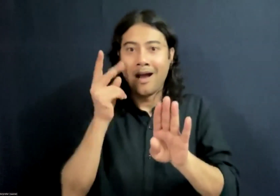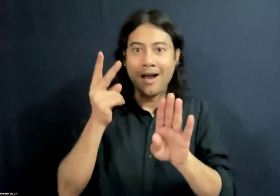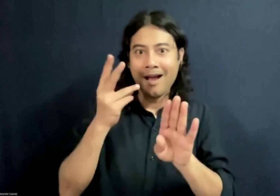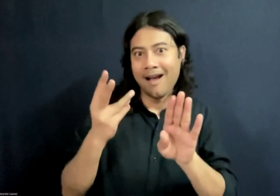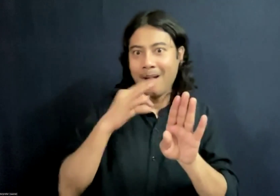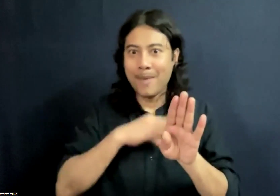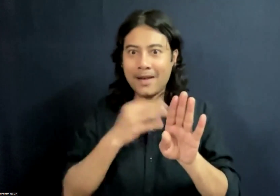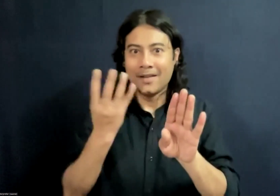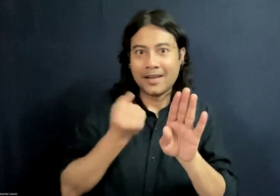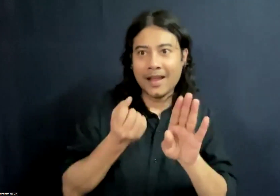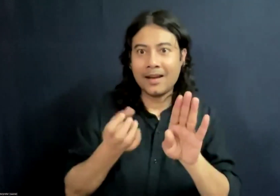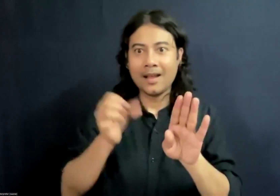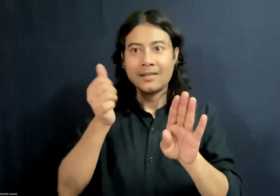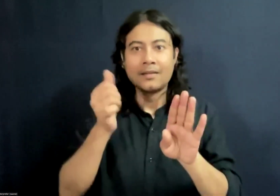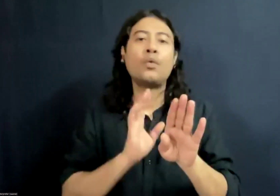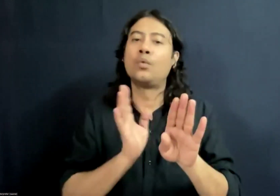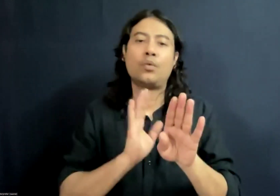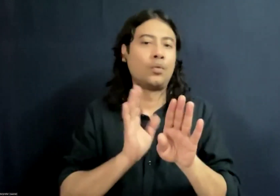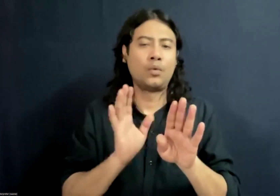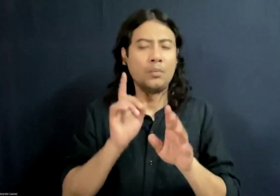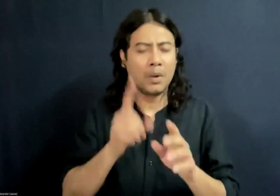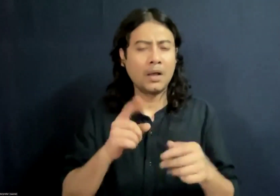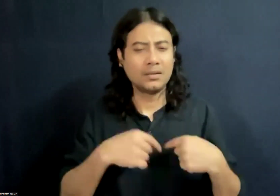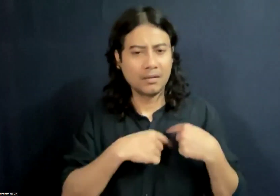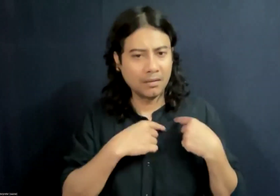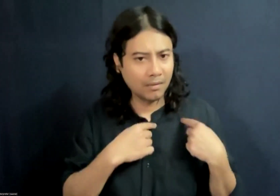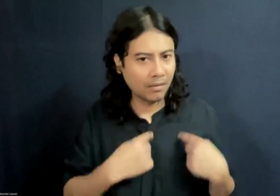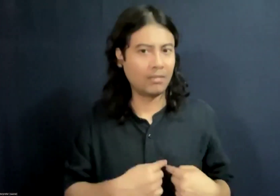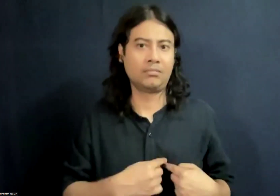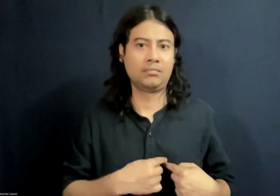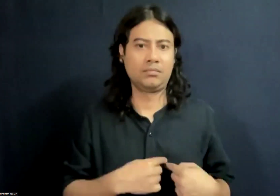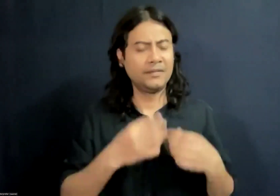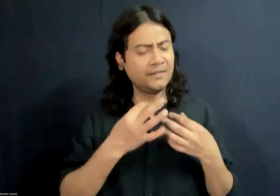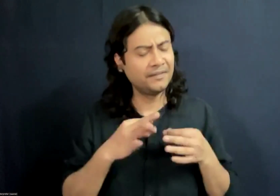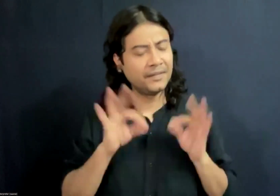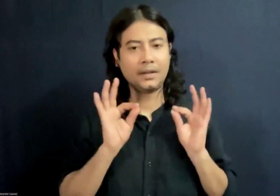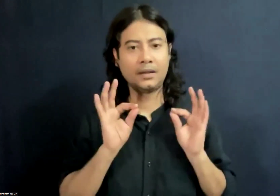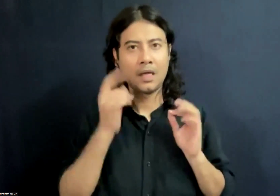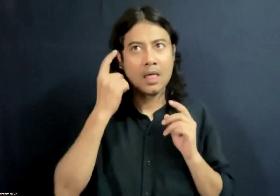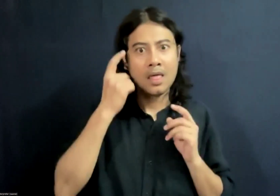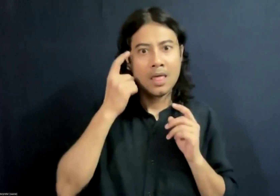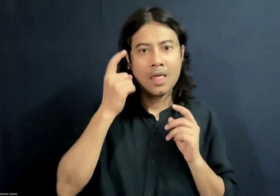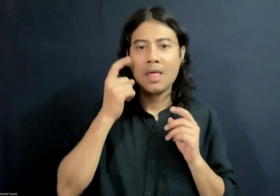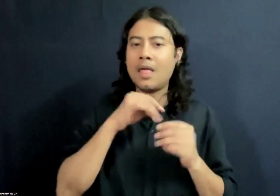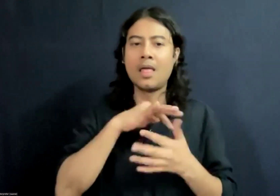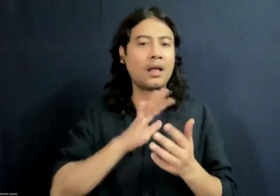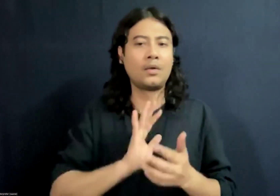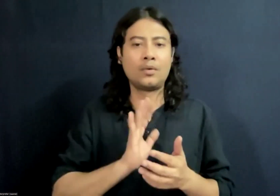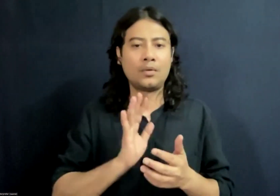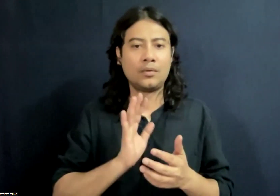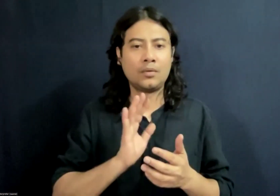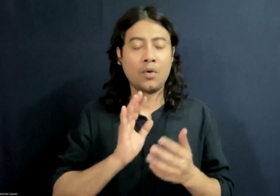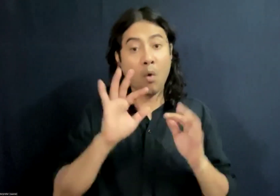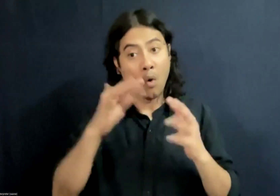should not think that I'm forced to give money. I'm forced to give donation. You should, out of love and compassion,